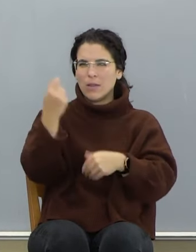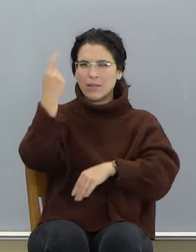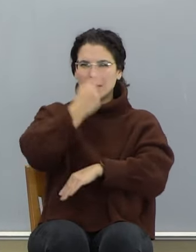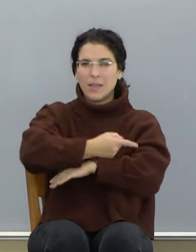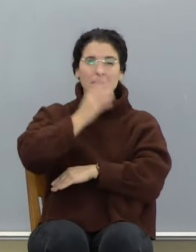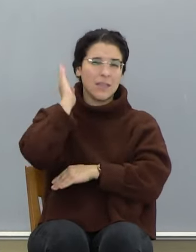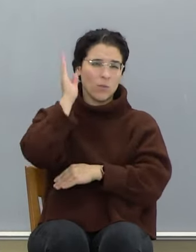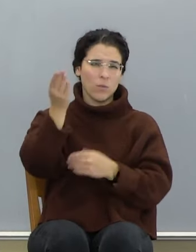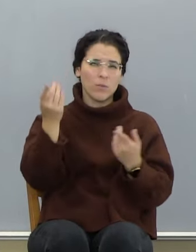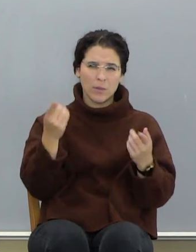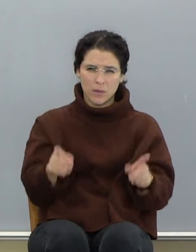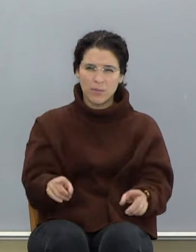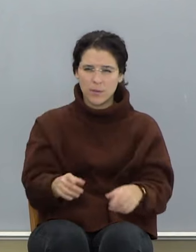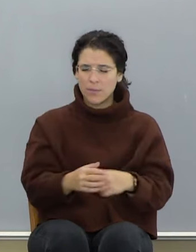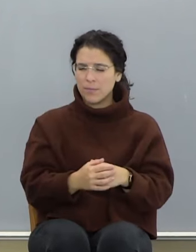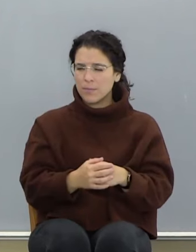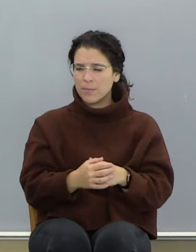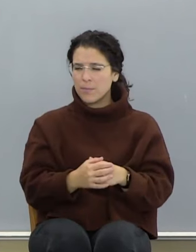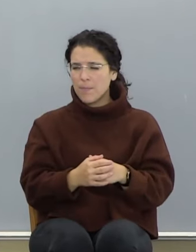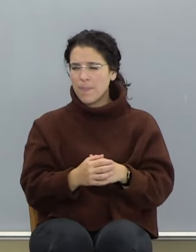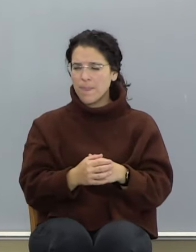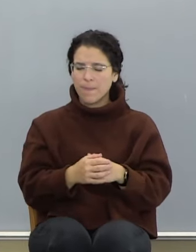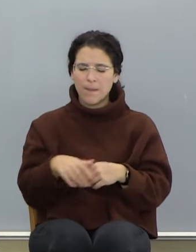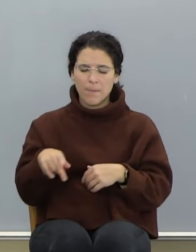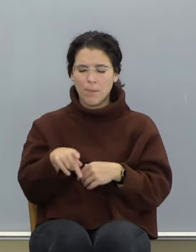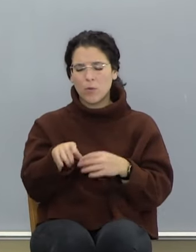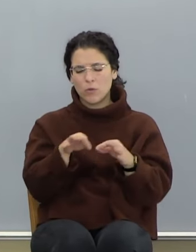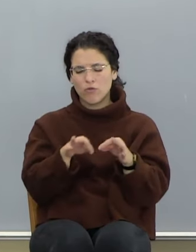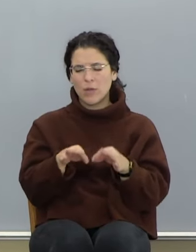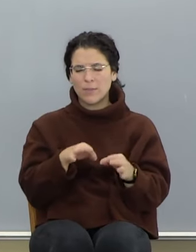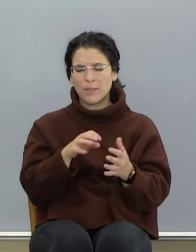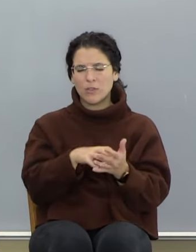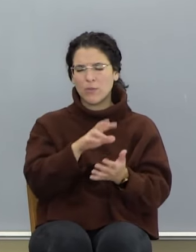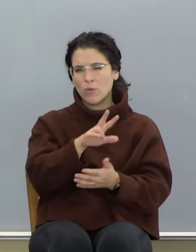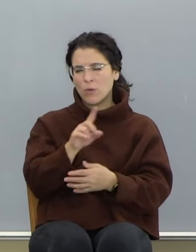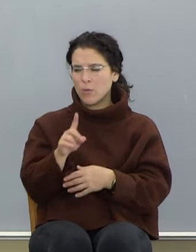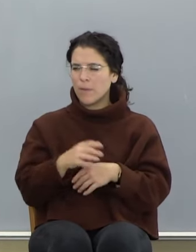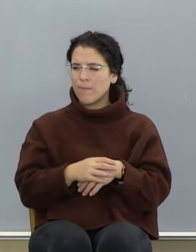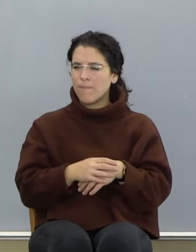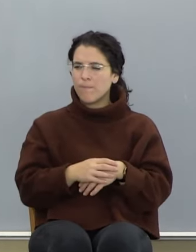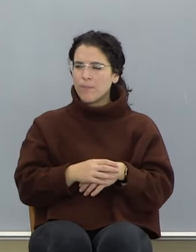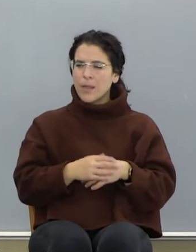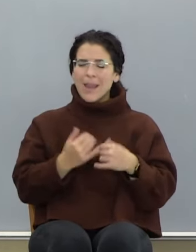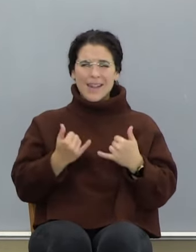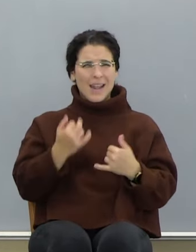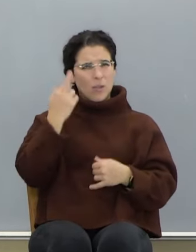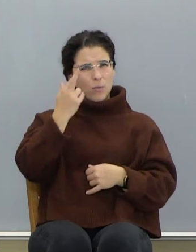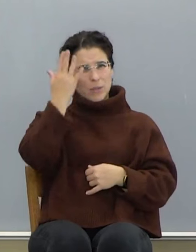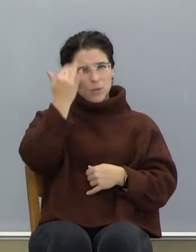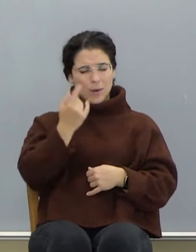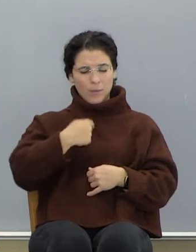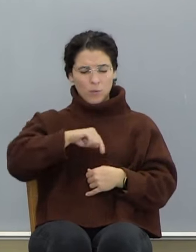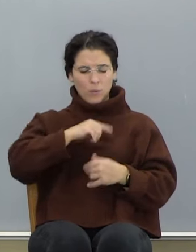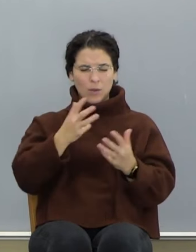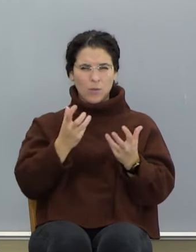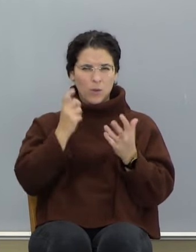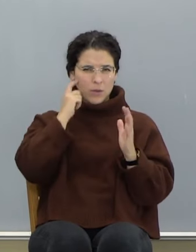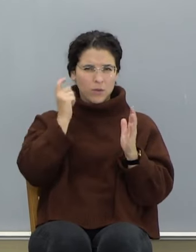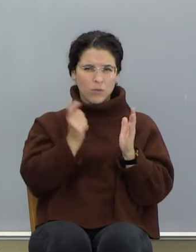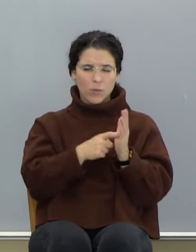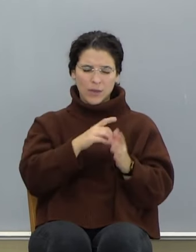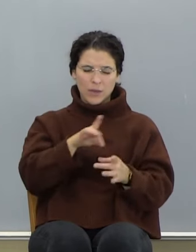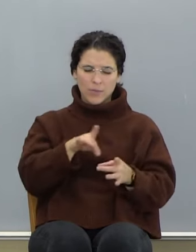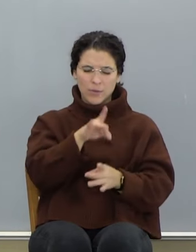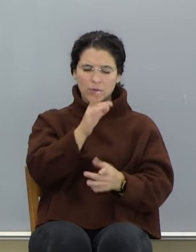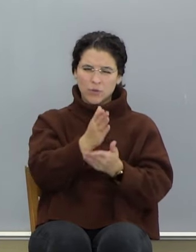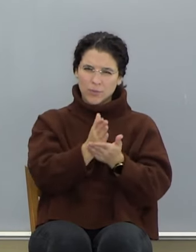coming, all right, as the Apostle Paul describes it in chapter 3, verse 1. Now, the reason we want to recognize the spiritual